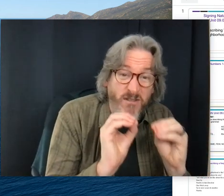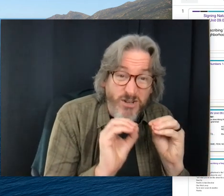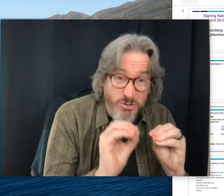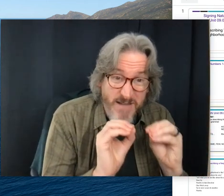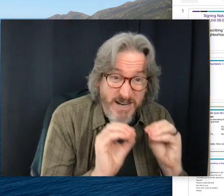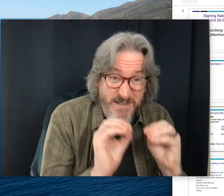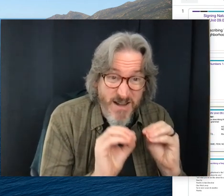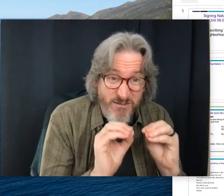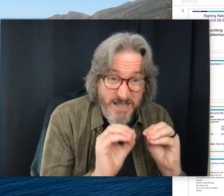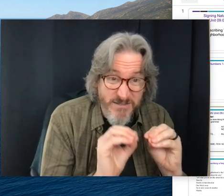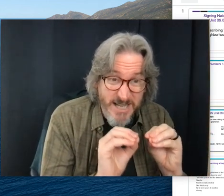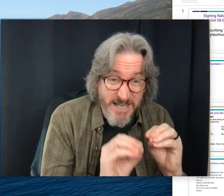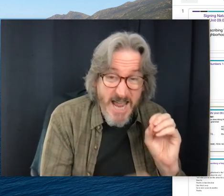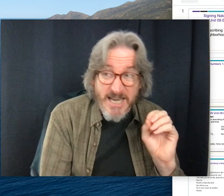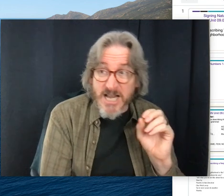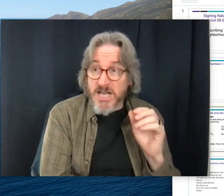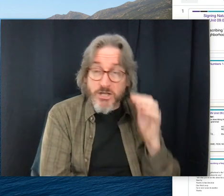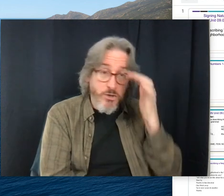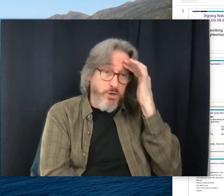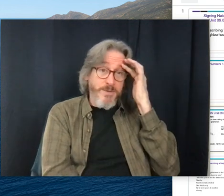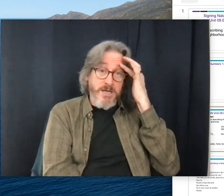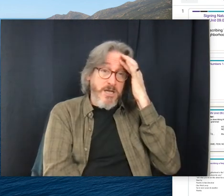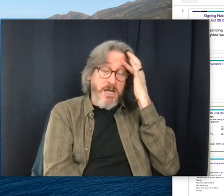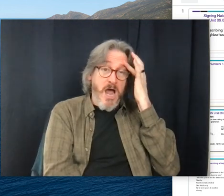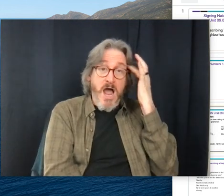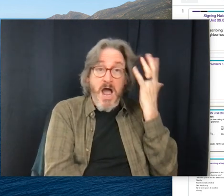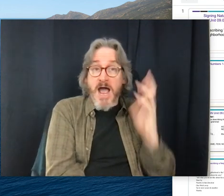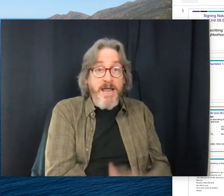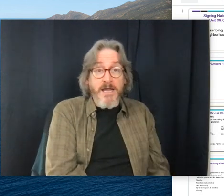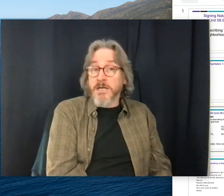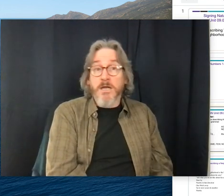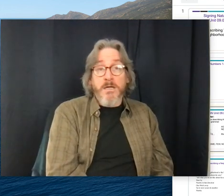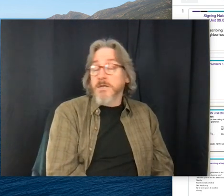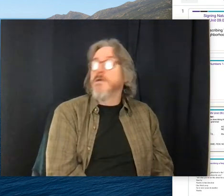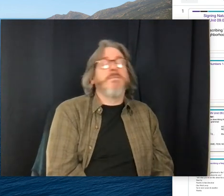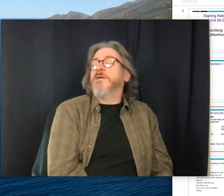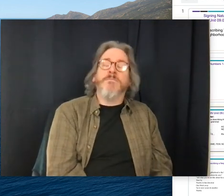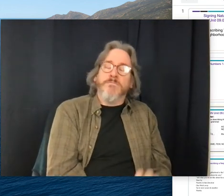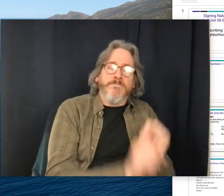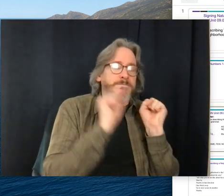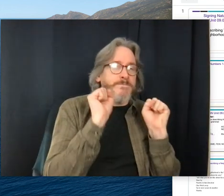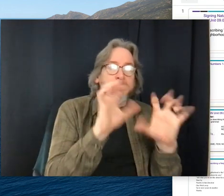most awful traffic I've ever lived in. And you could be, I